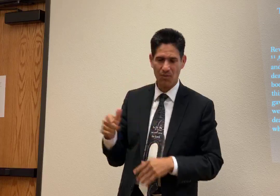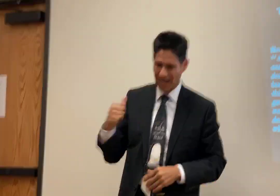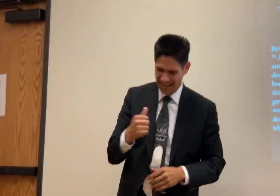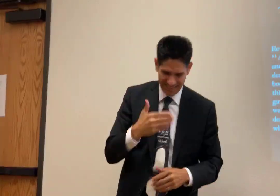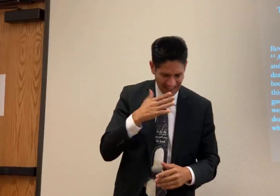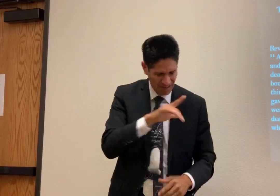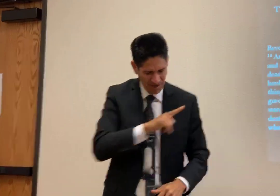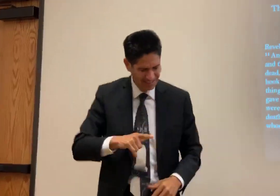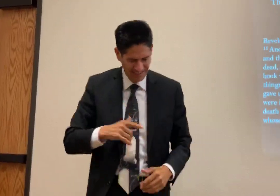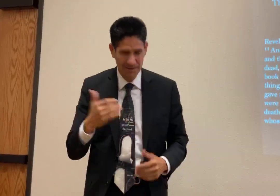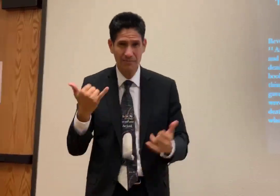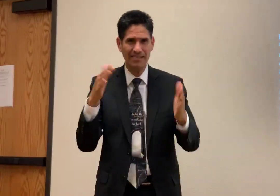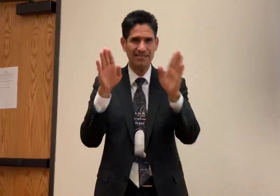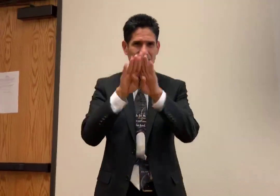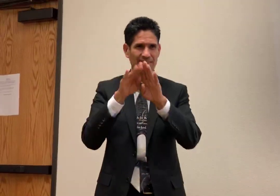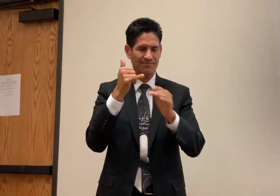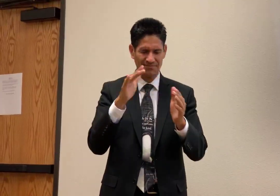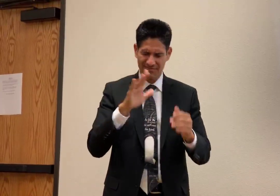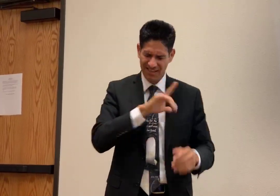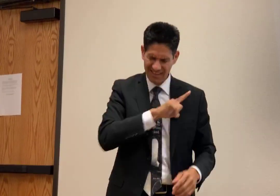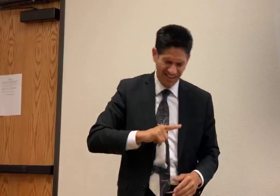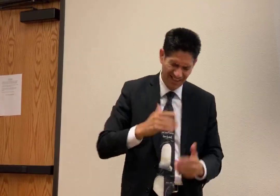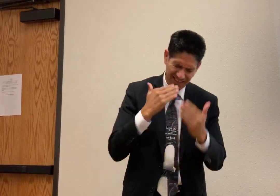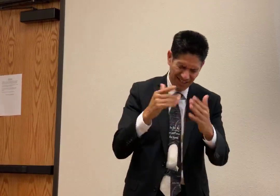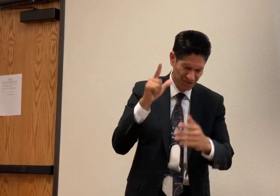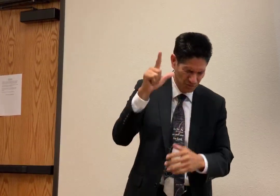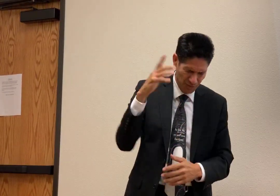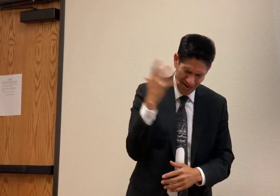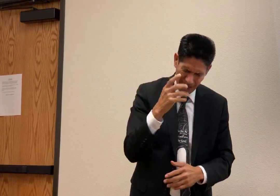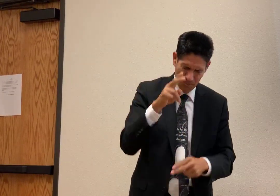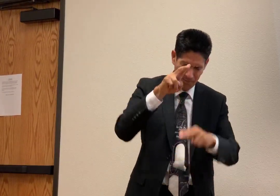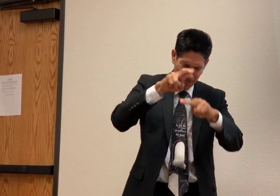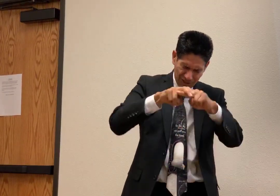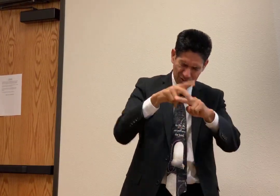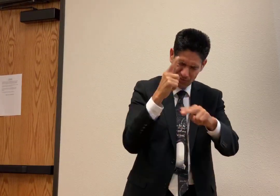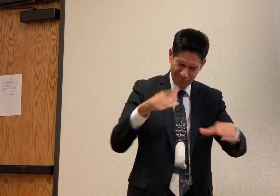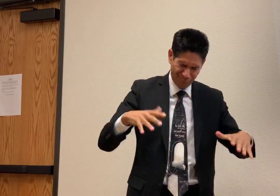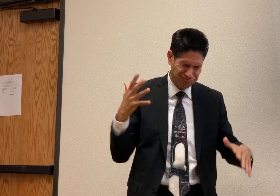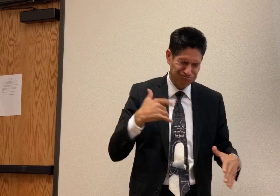good. Right. Let's go ahead and pray in closing. Lord Jesus, we thank you. We thank you that you